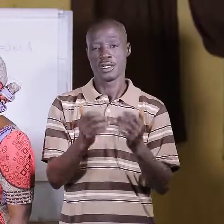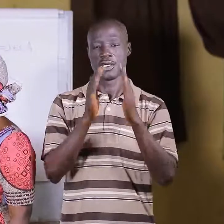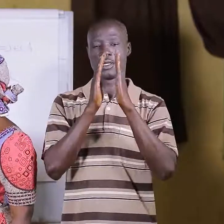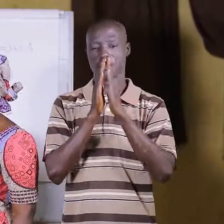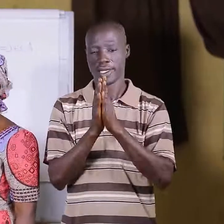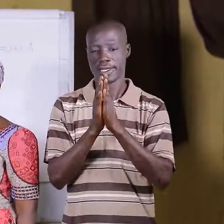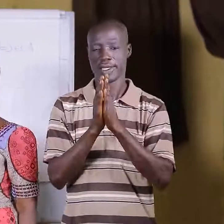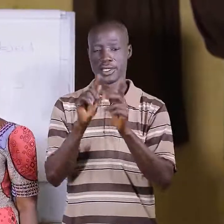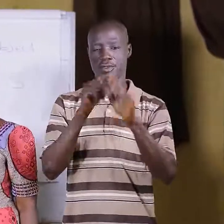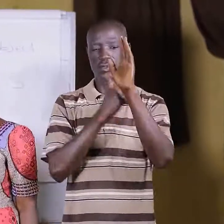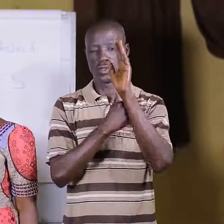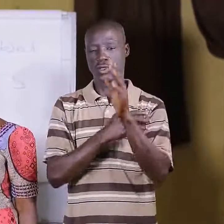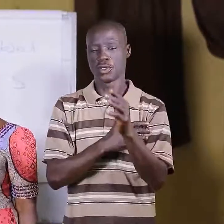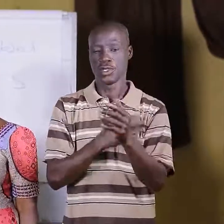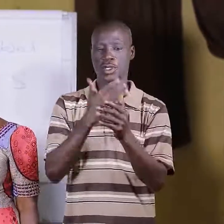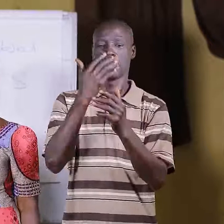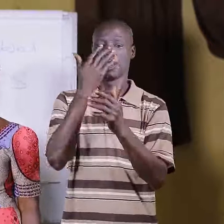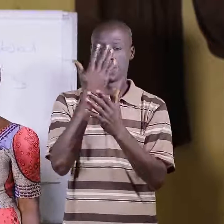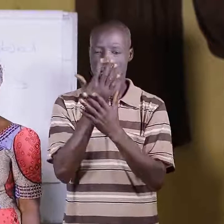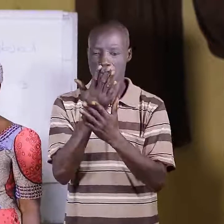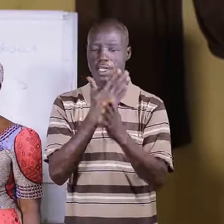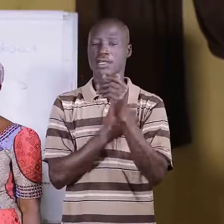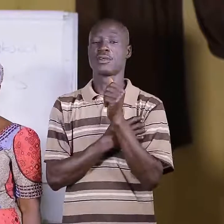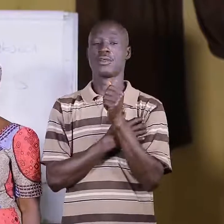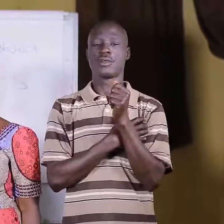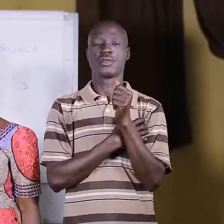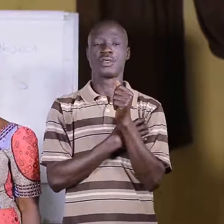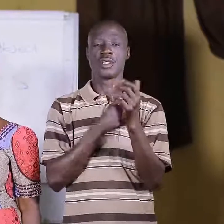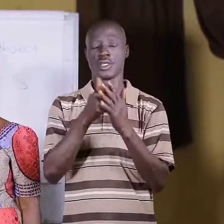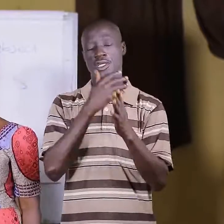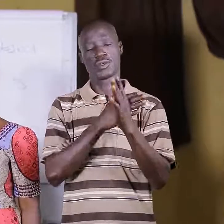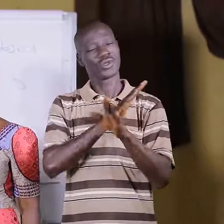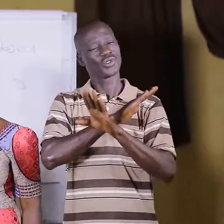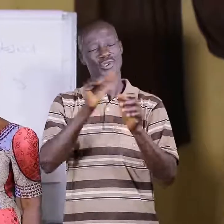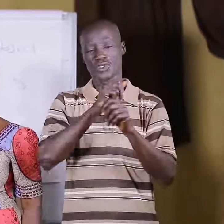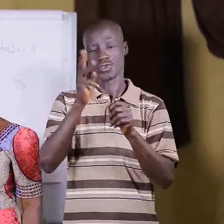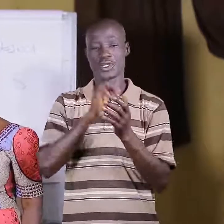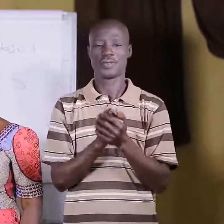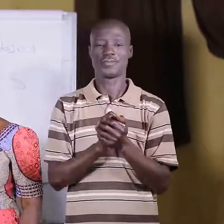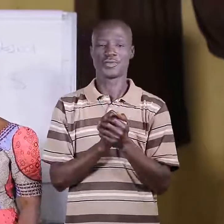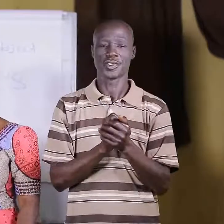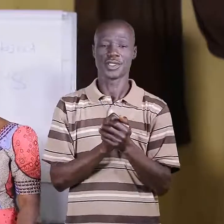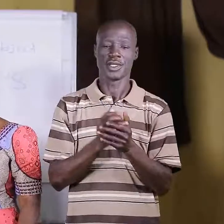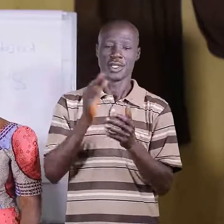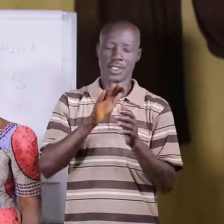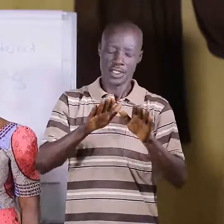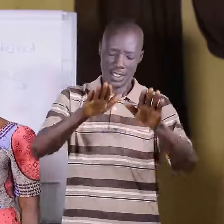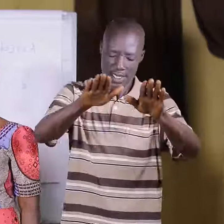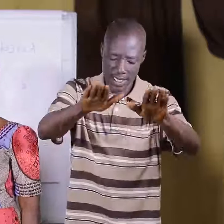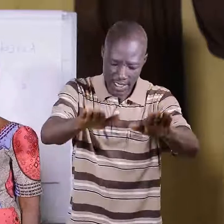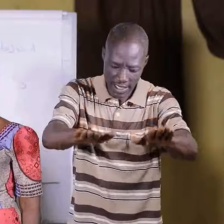on behalf of the people. And himself and his brother Aaron, they even fell down flat on the